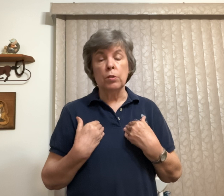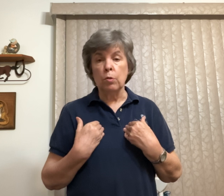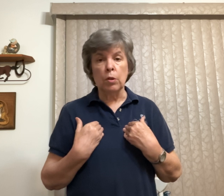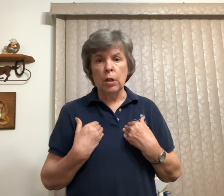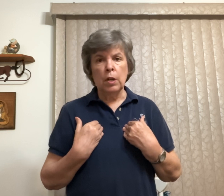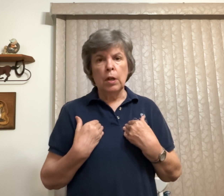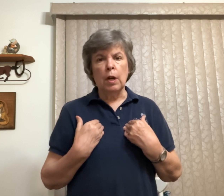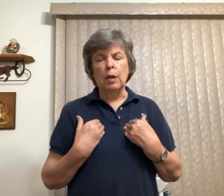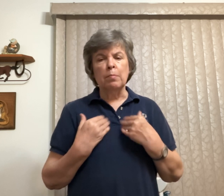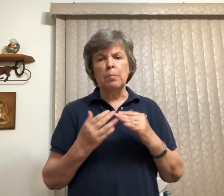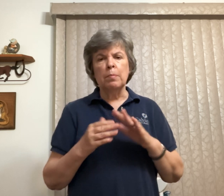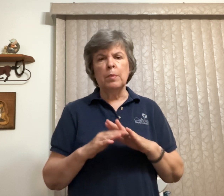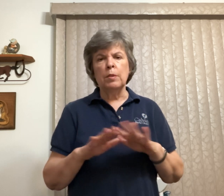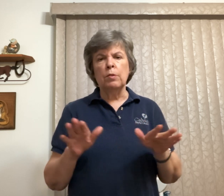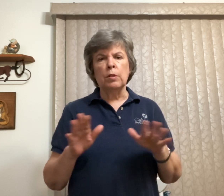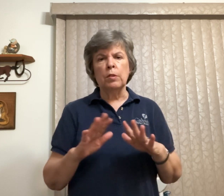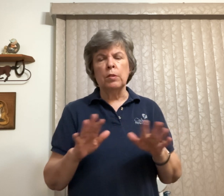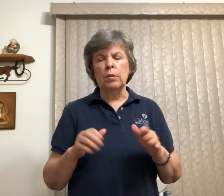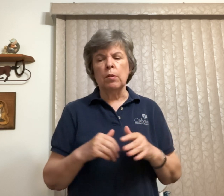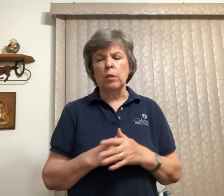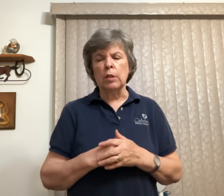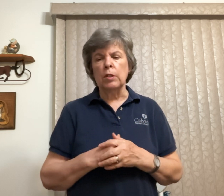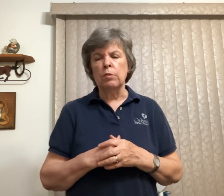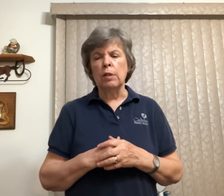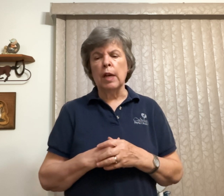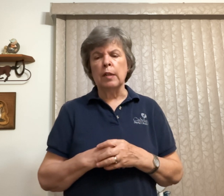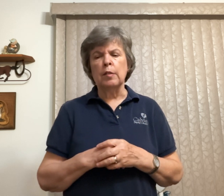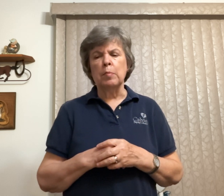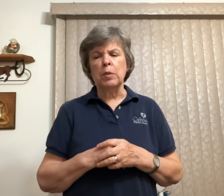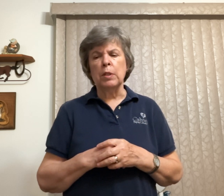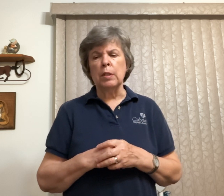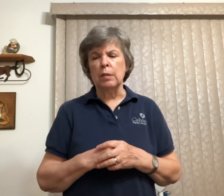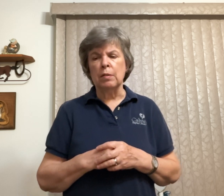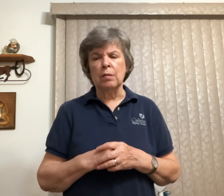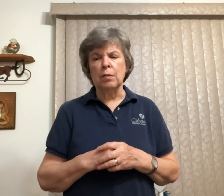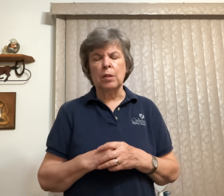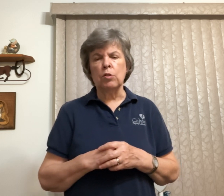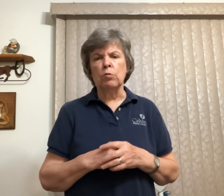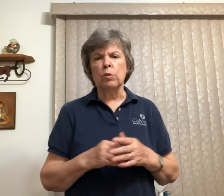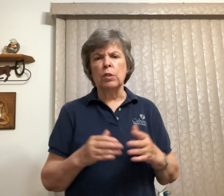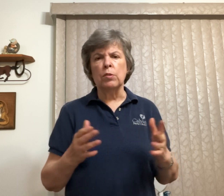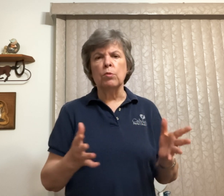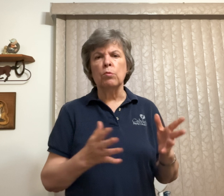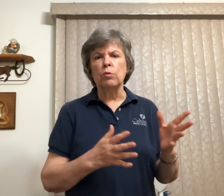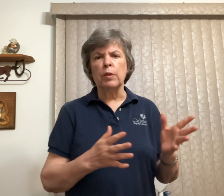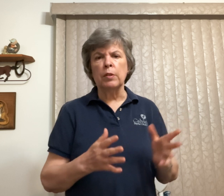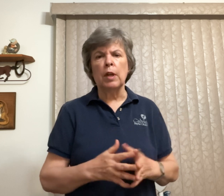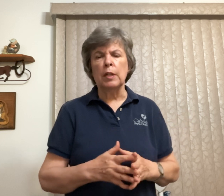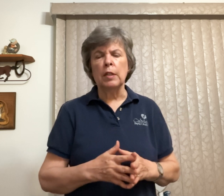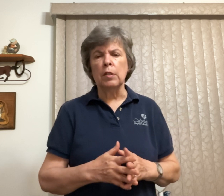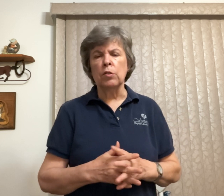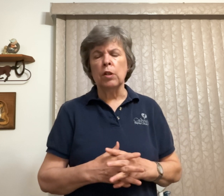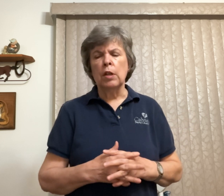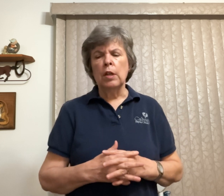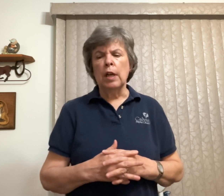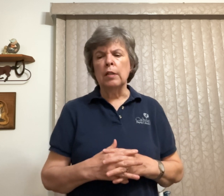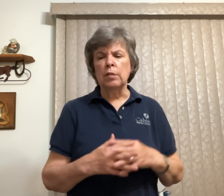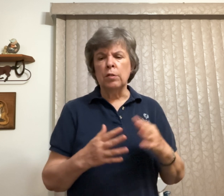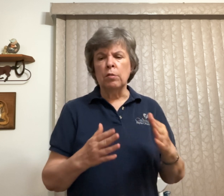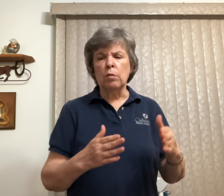store. You just aren't going to do that except in children in school doing signed English and